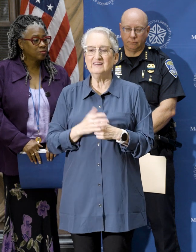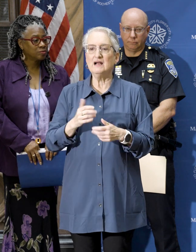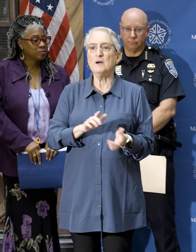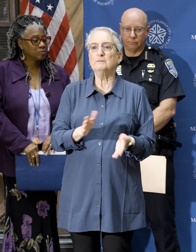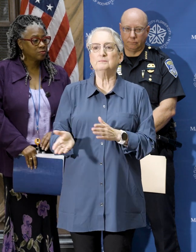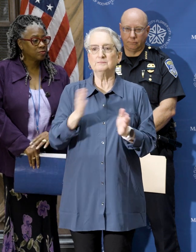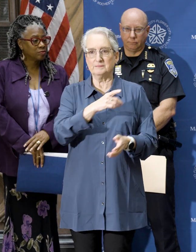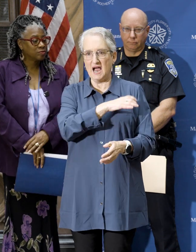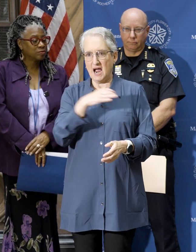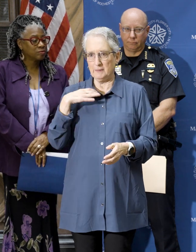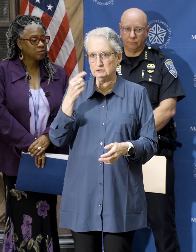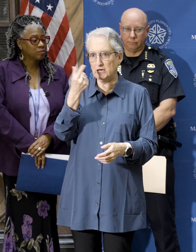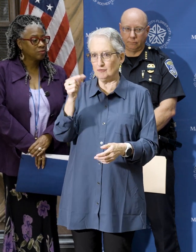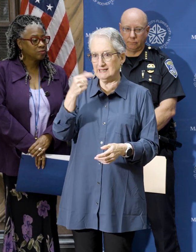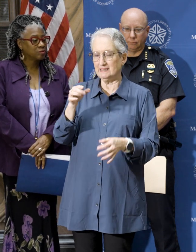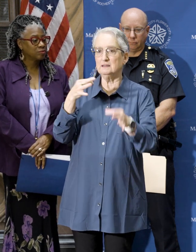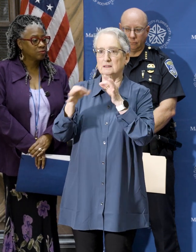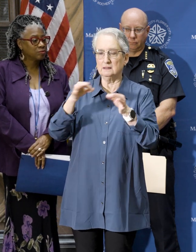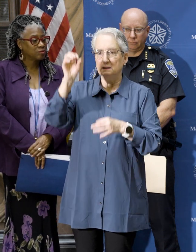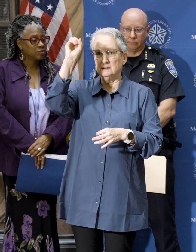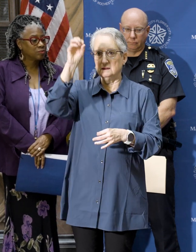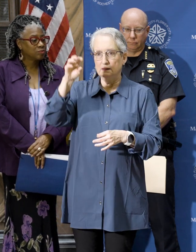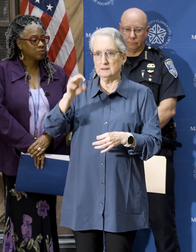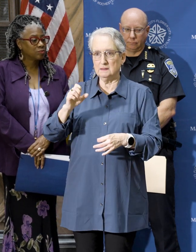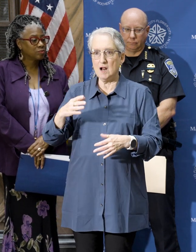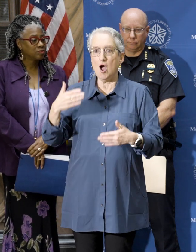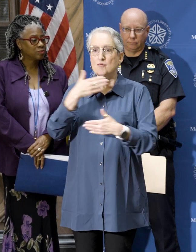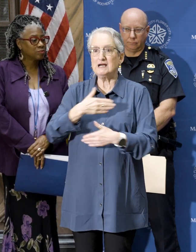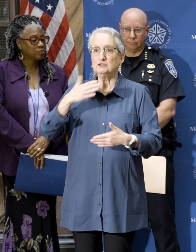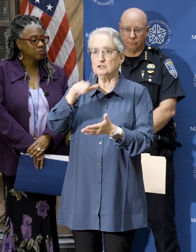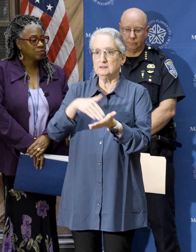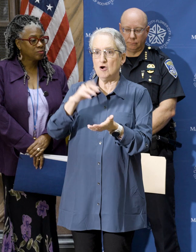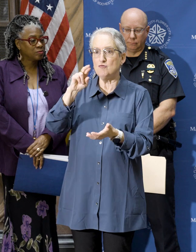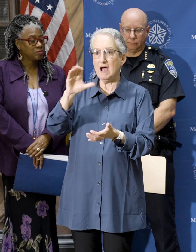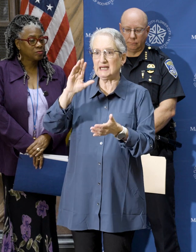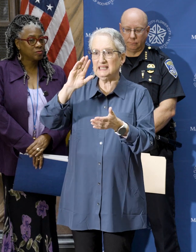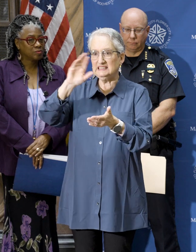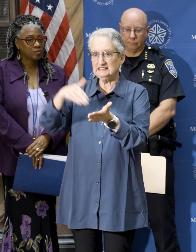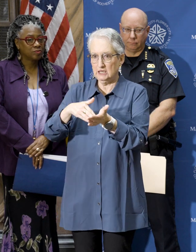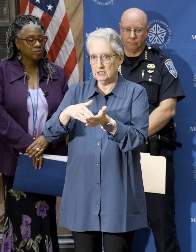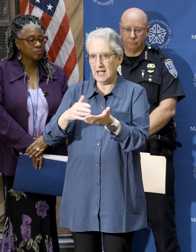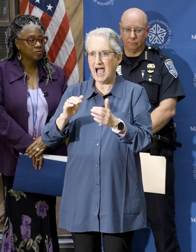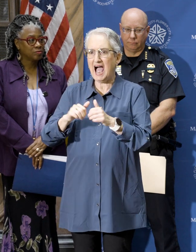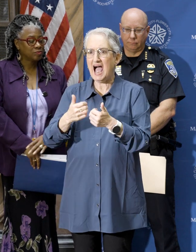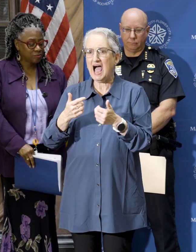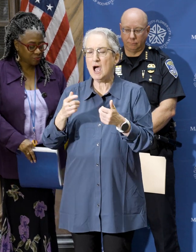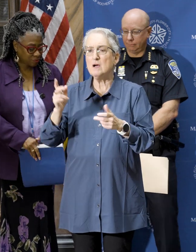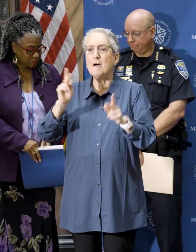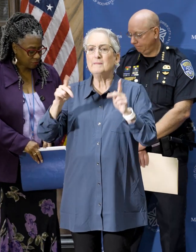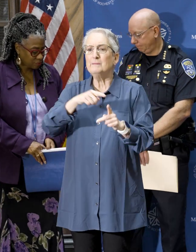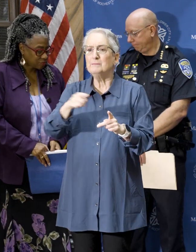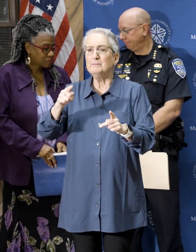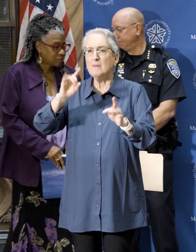more about the ongoing work in the city's R centers to focus on the role of childhood trauma and violence and prevention and intervention. Dr. Green.